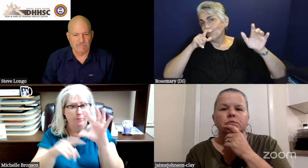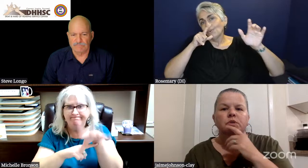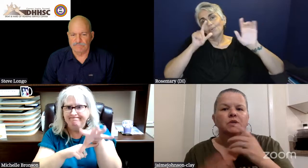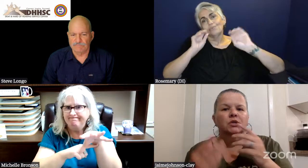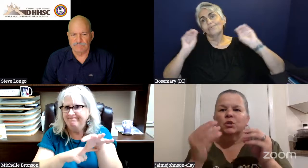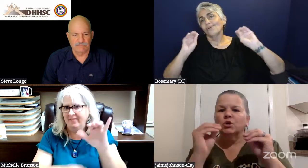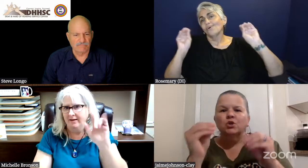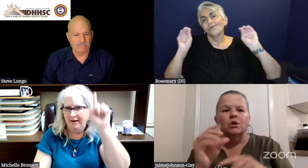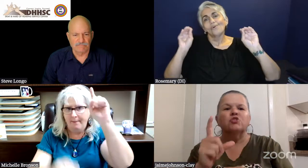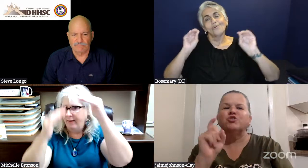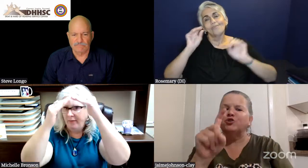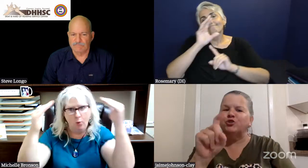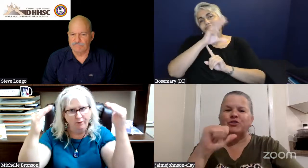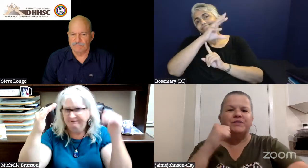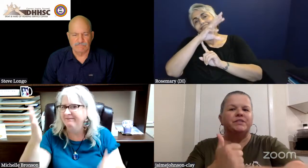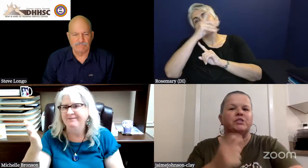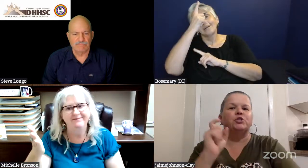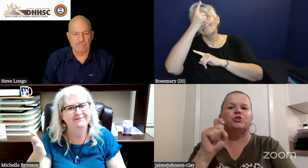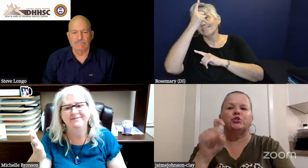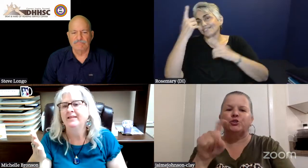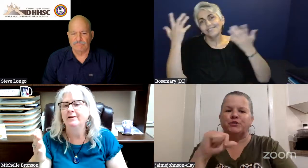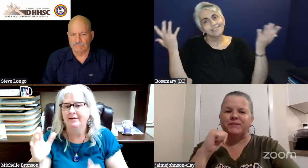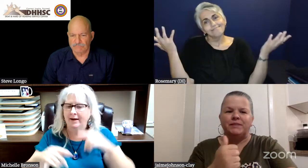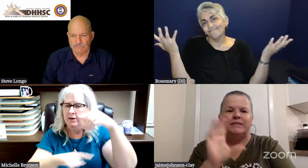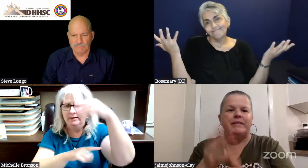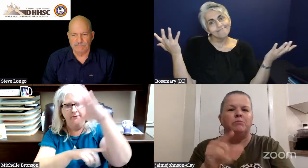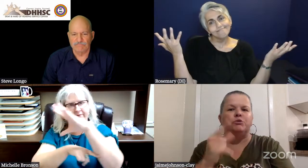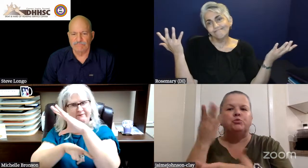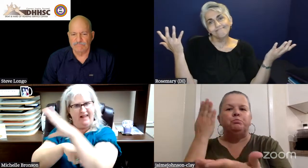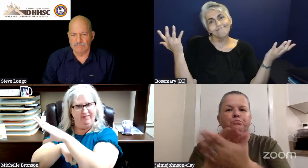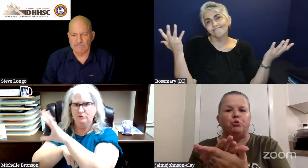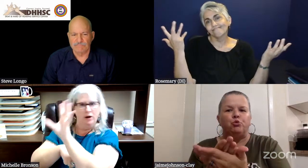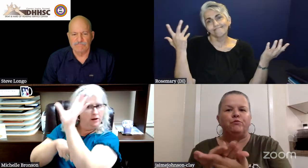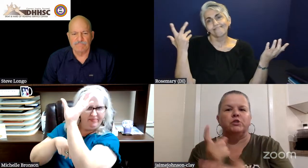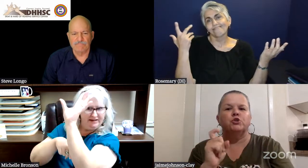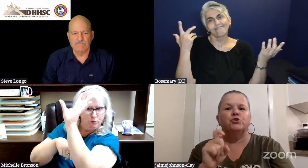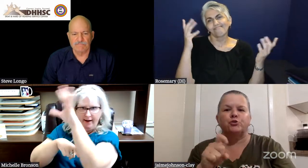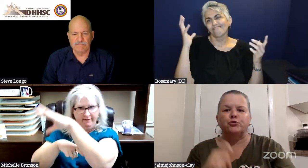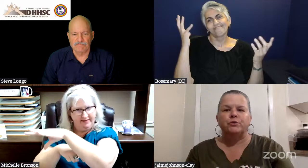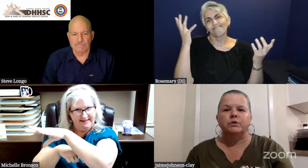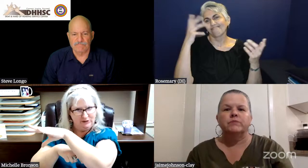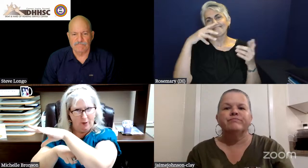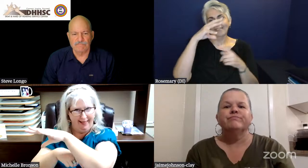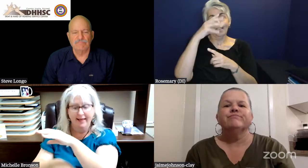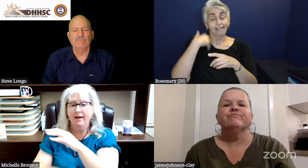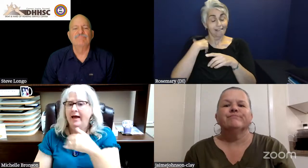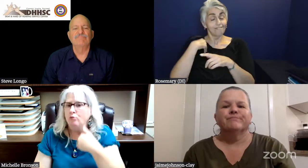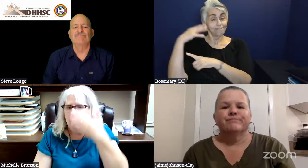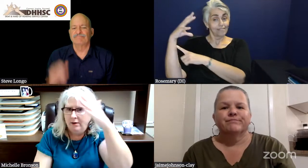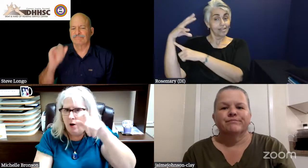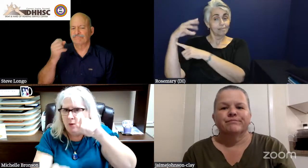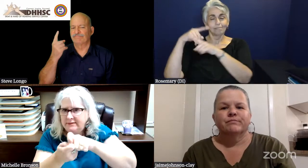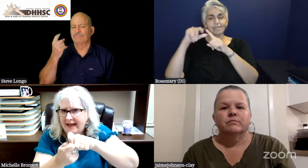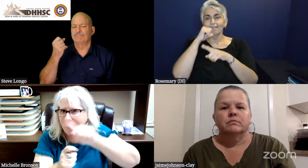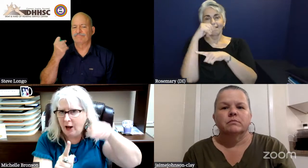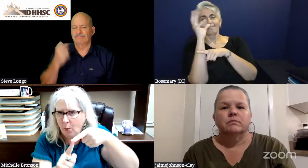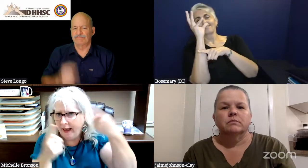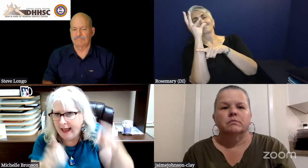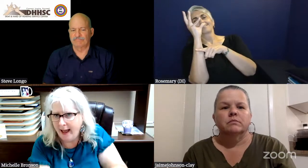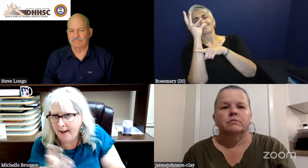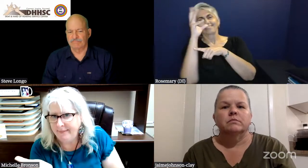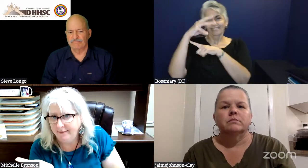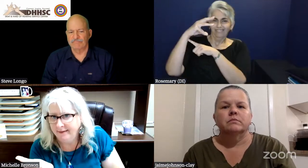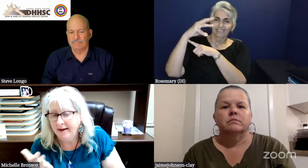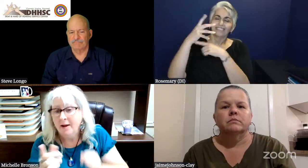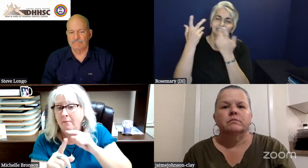basic areas where they could, but it's hard to say. We don't have a security camera up there. And we